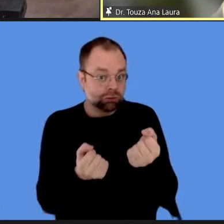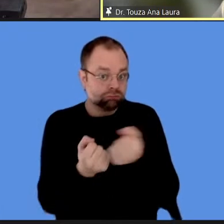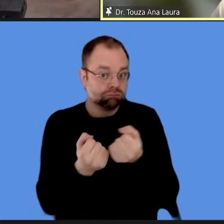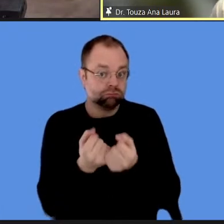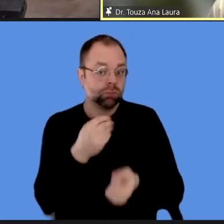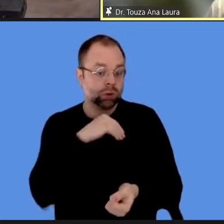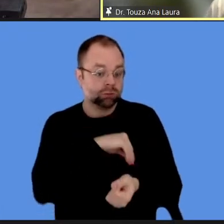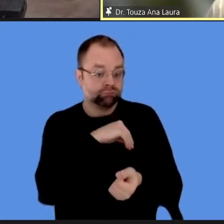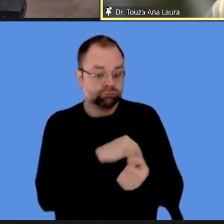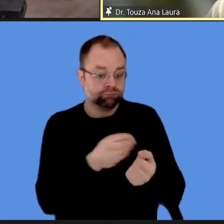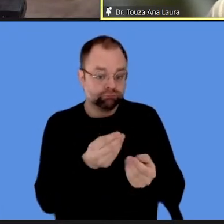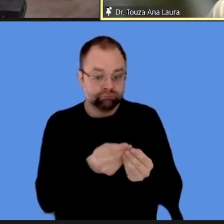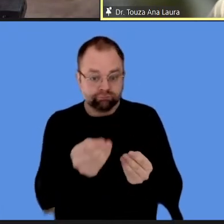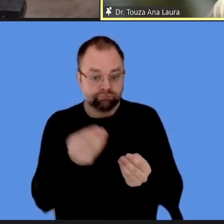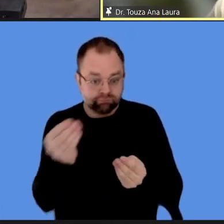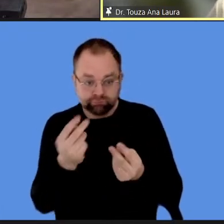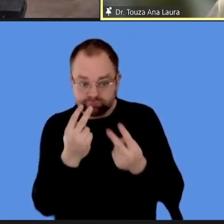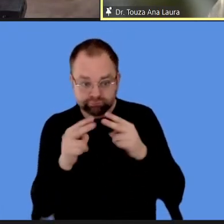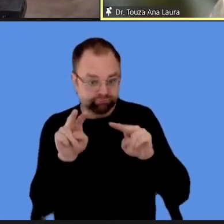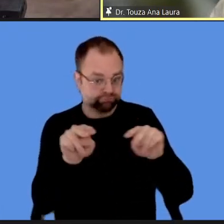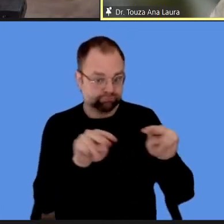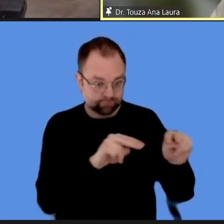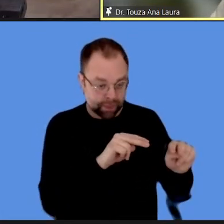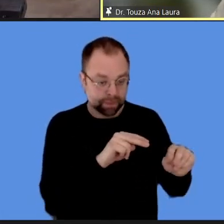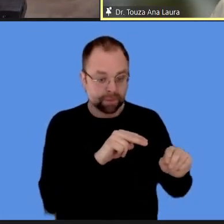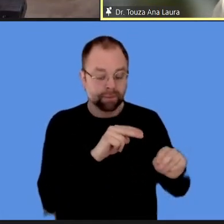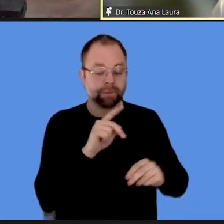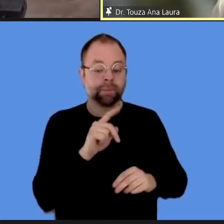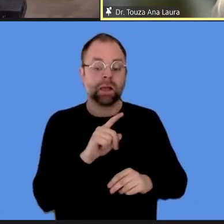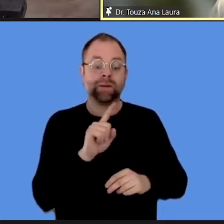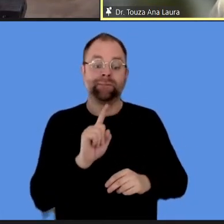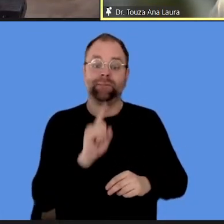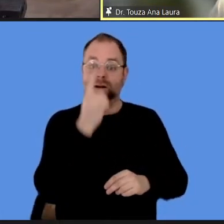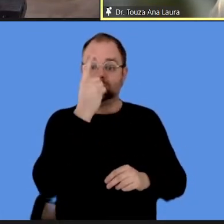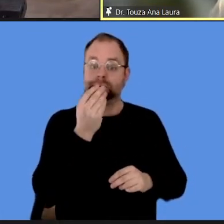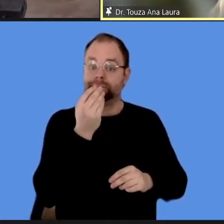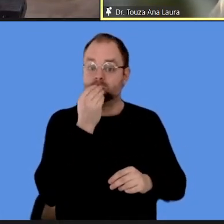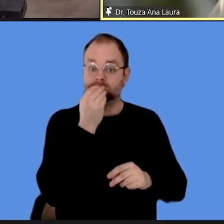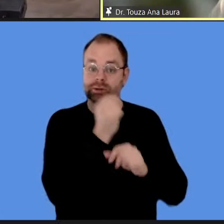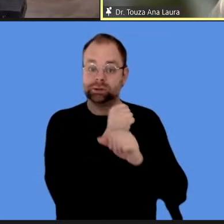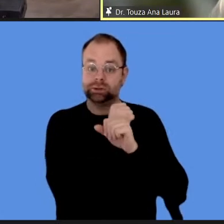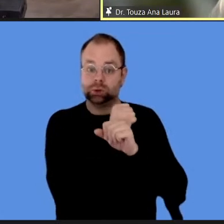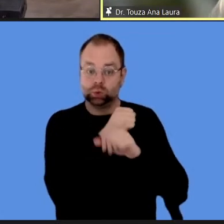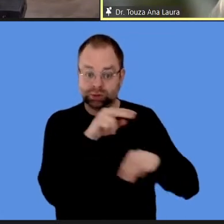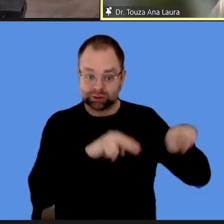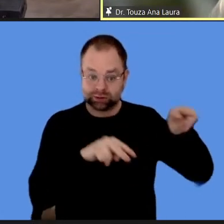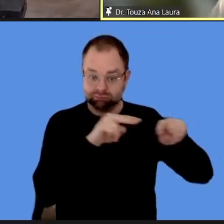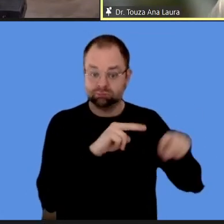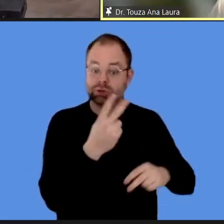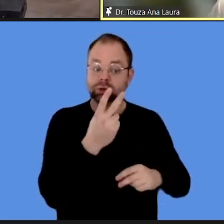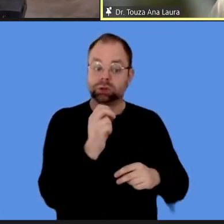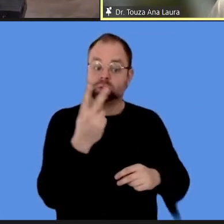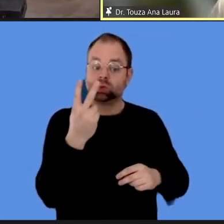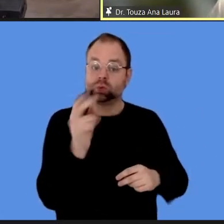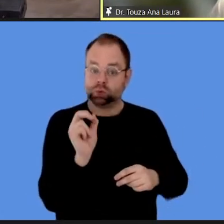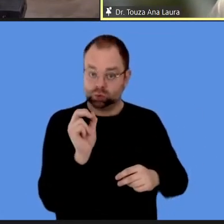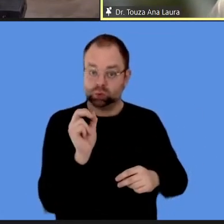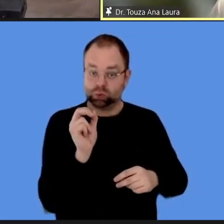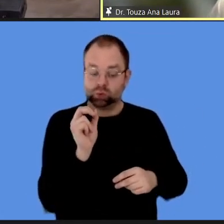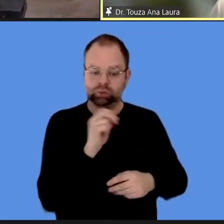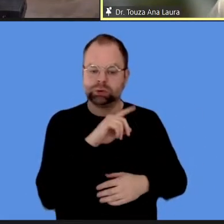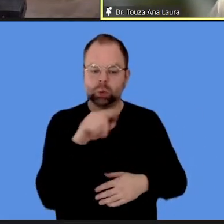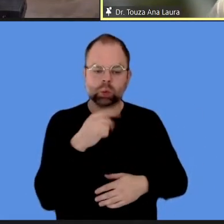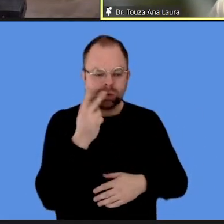noticed that there was an increase of the food insecurity in country, and an